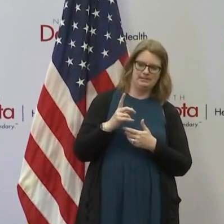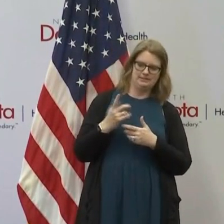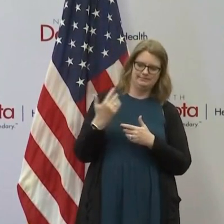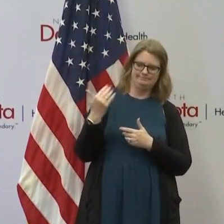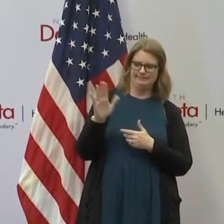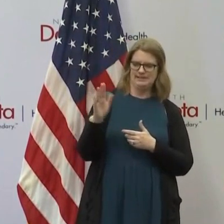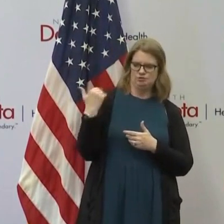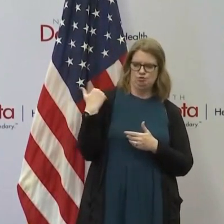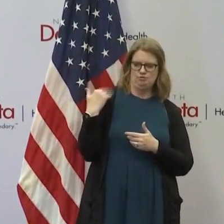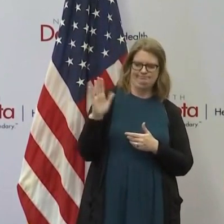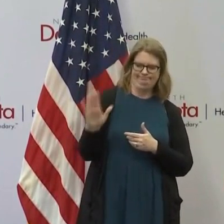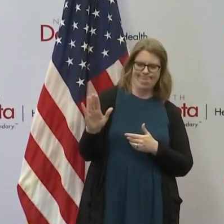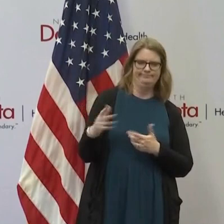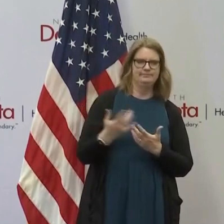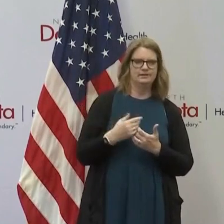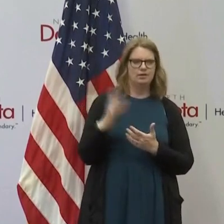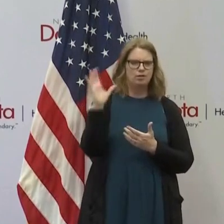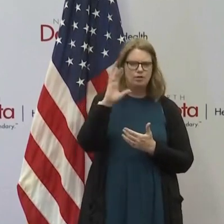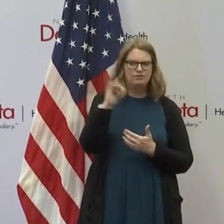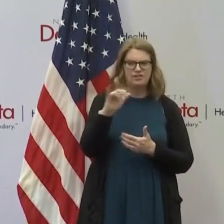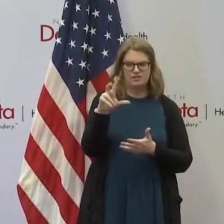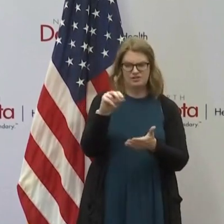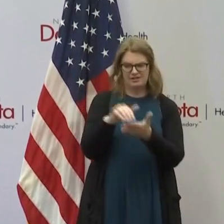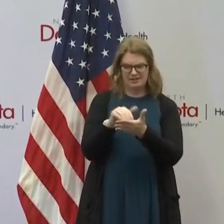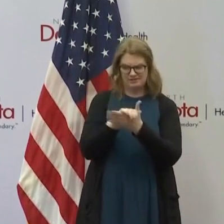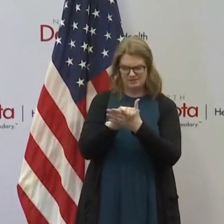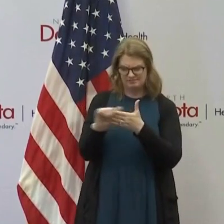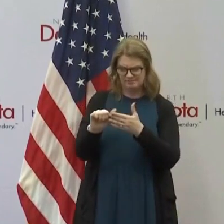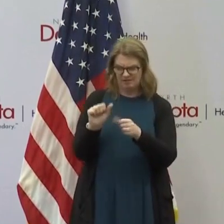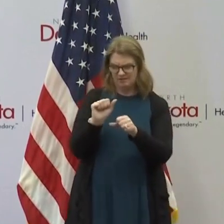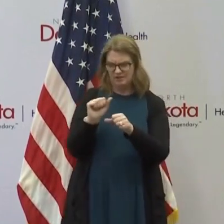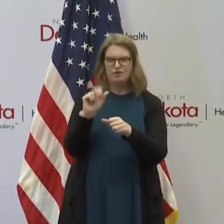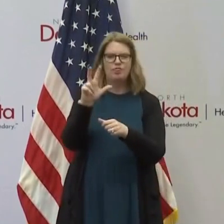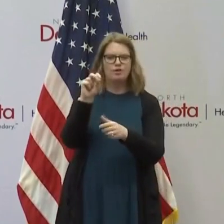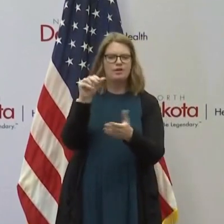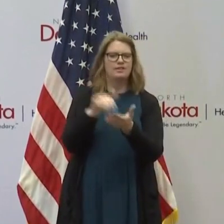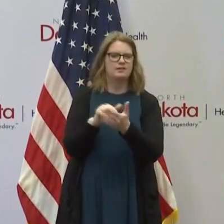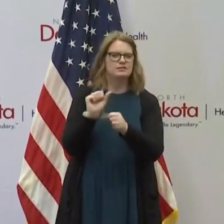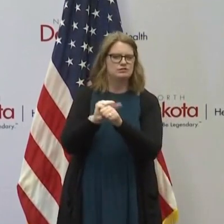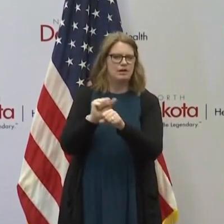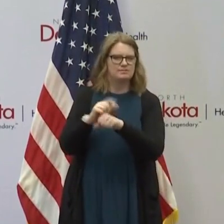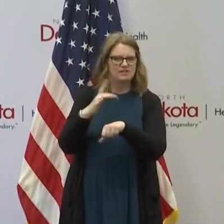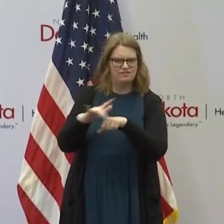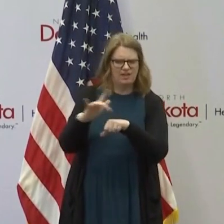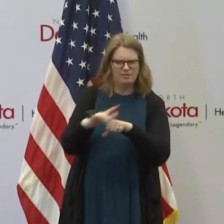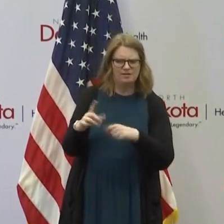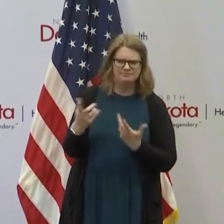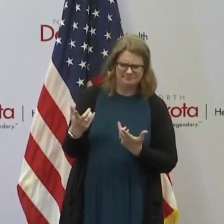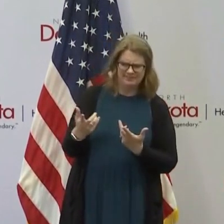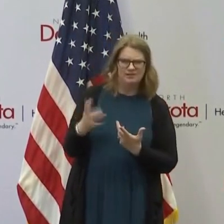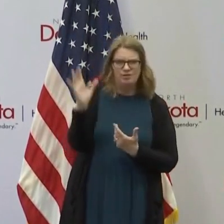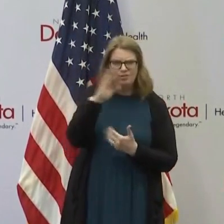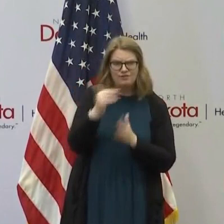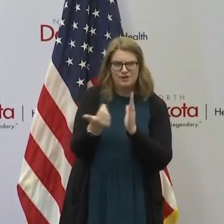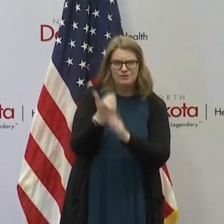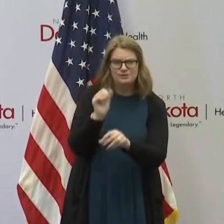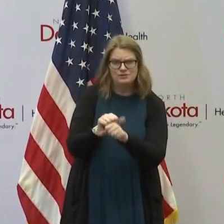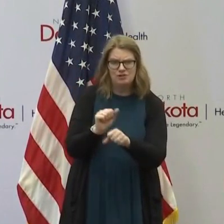go look for one of those 30,000 jobs. There's employers that would love to have you, treat you well. This has been